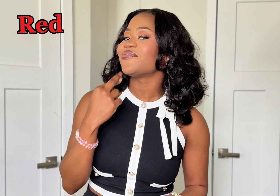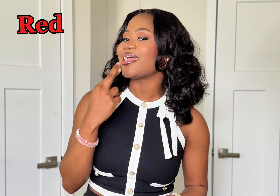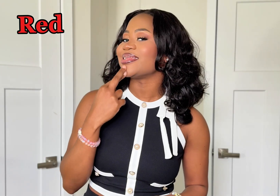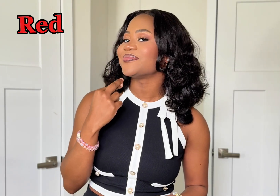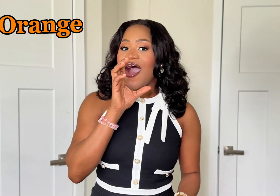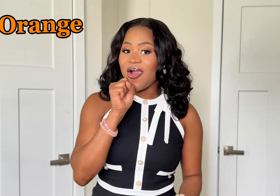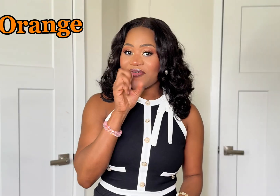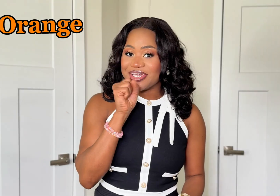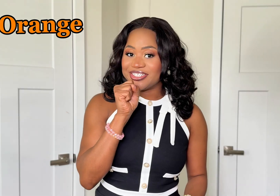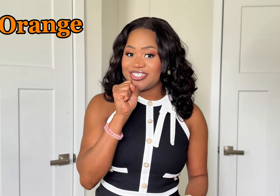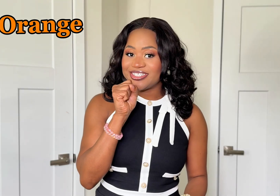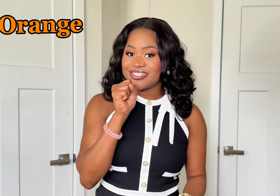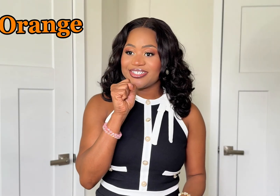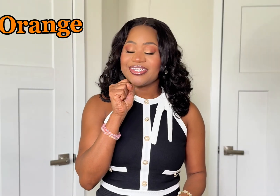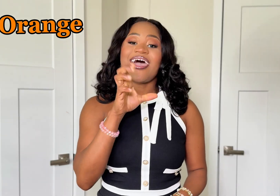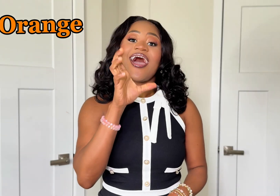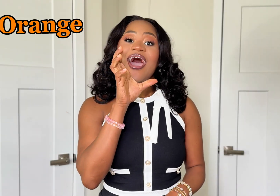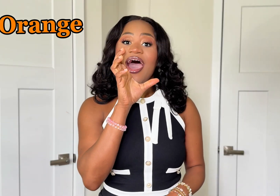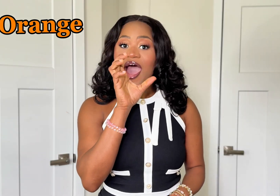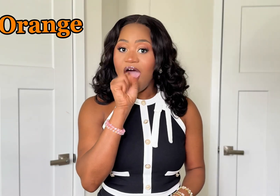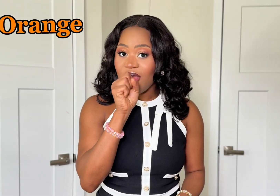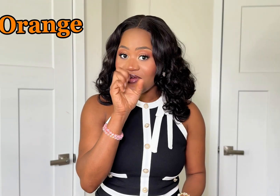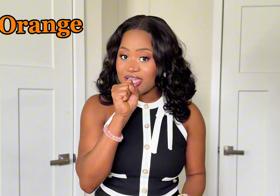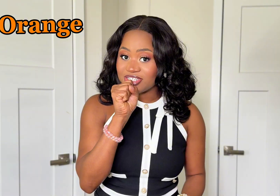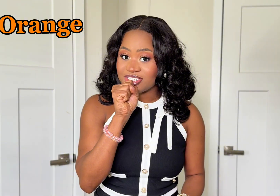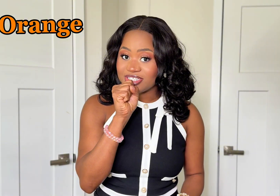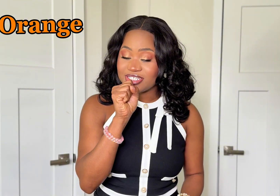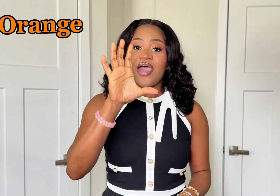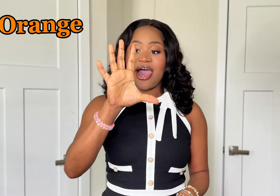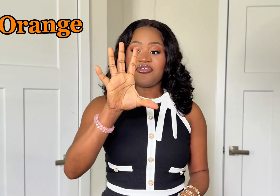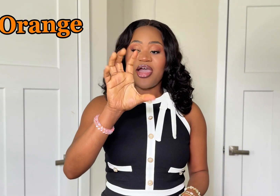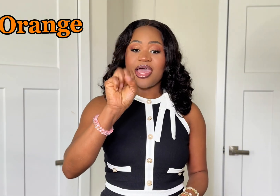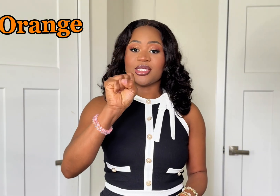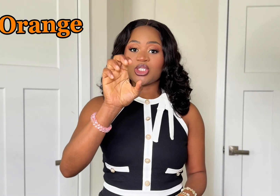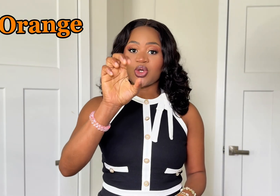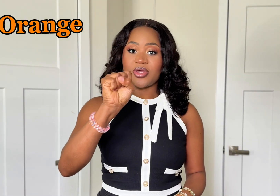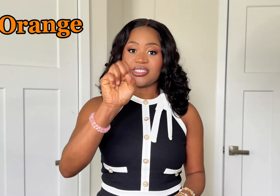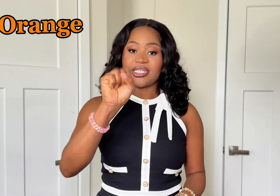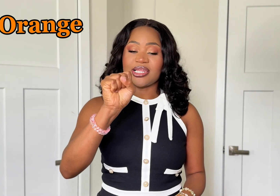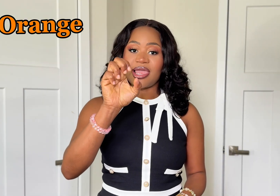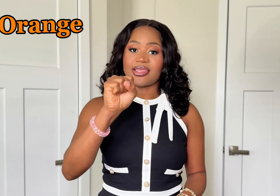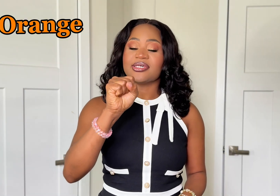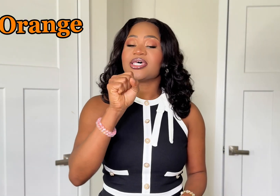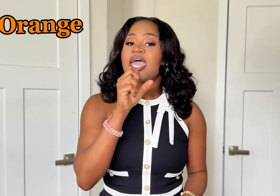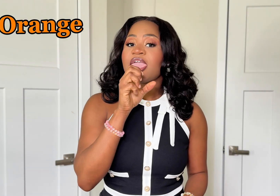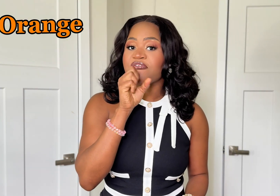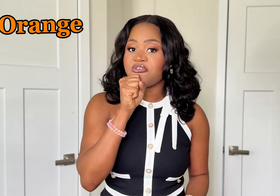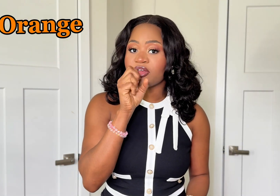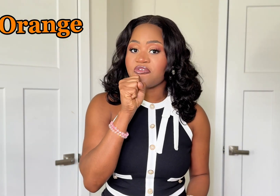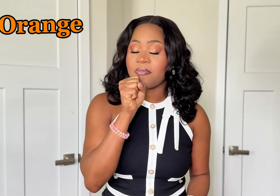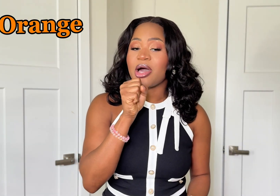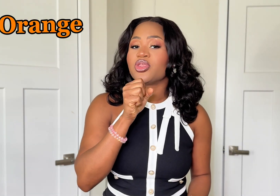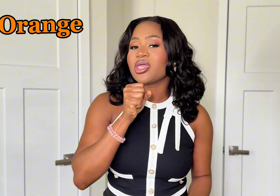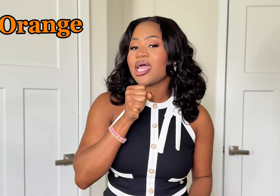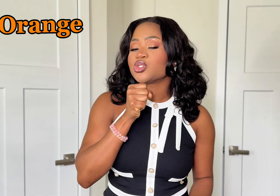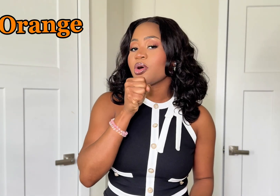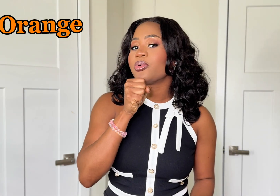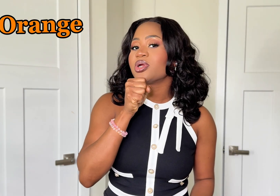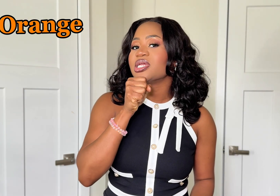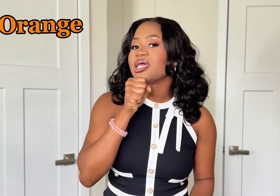Red. Orange. Orange. You have your hand squeezing it like this in front of your mouth. You can also put it